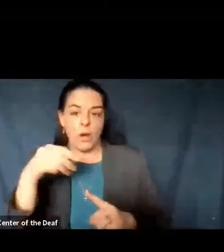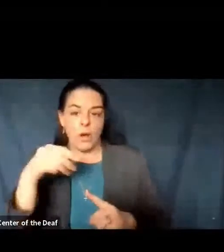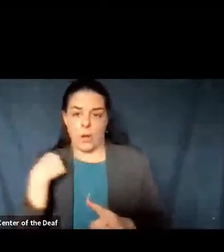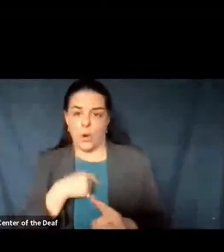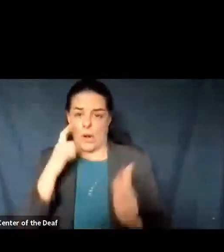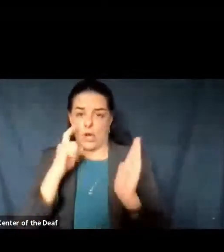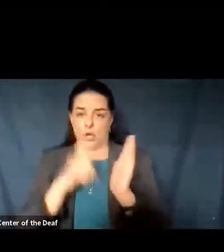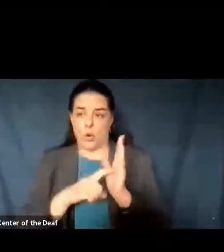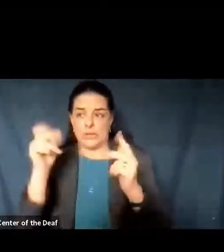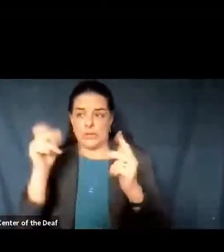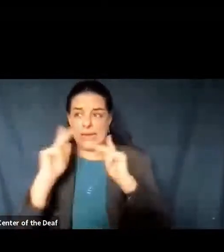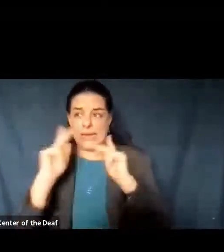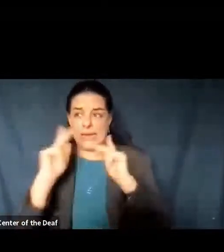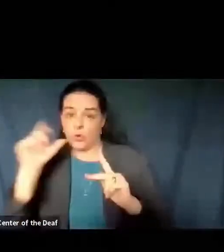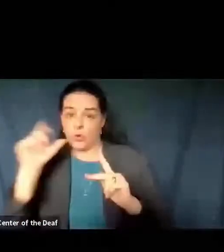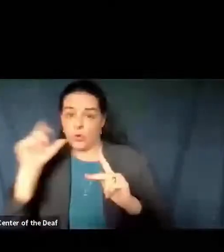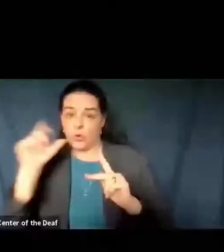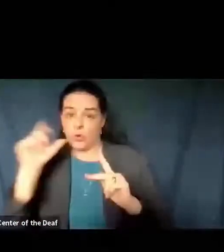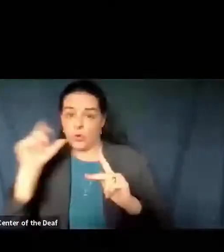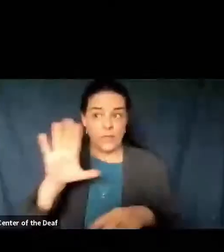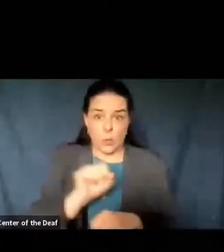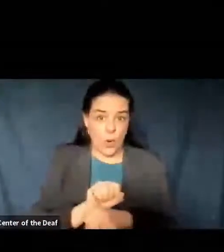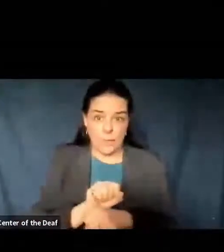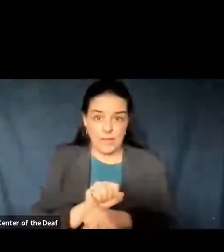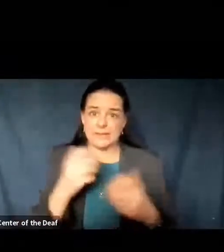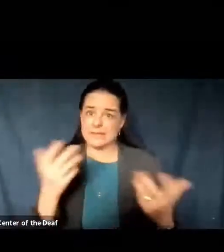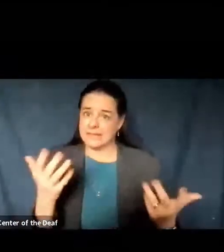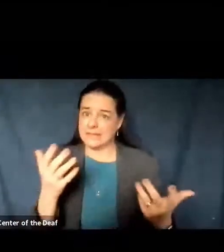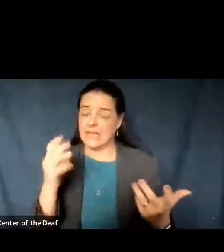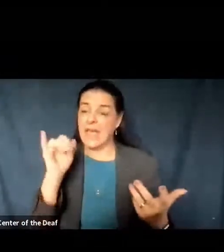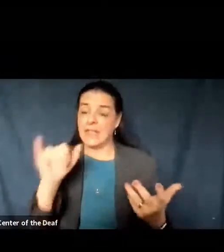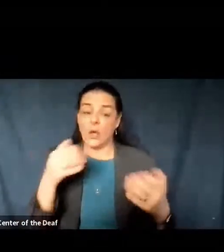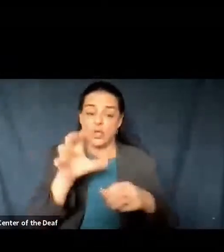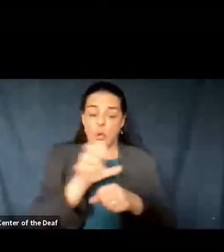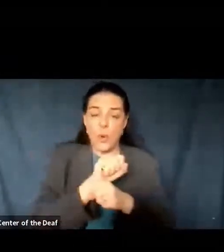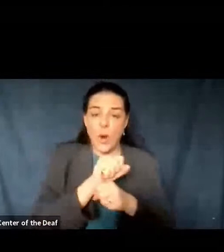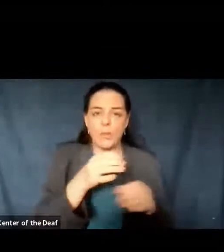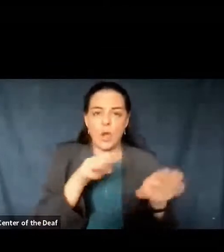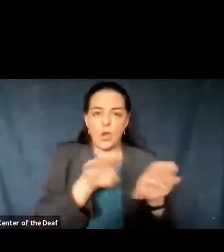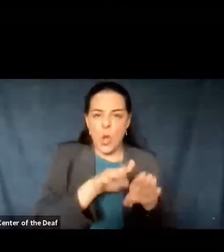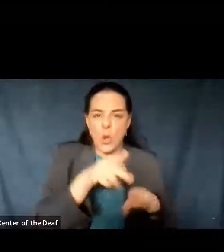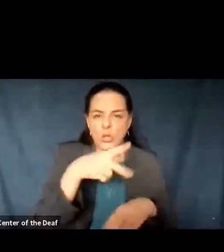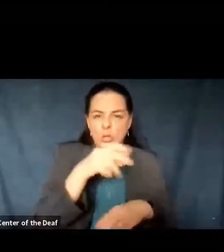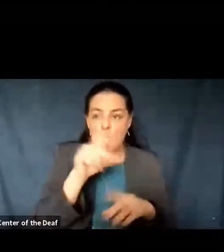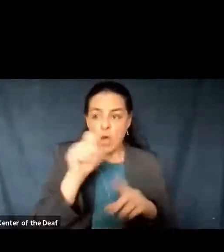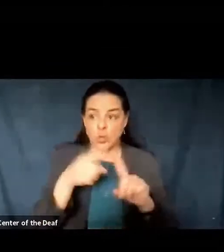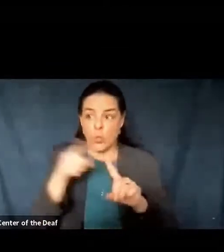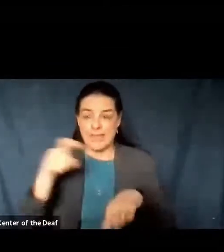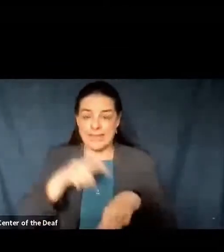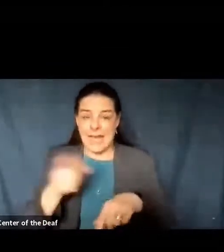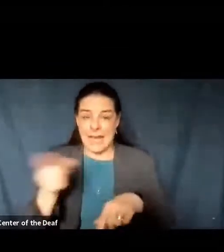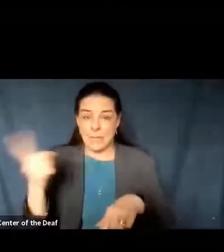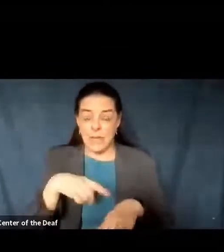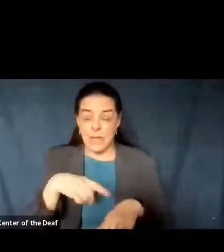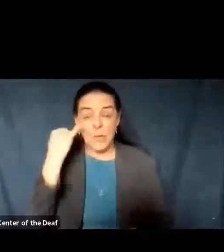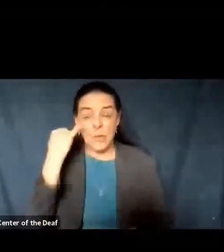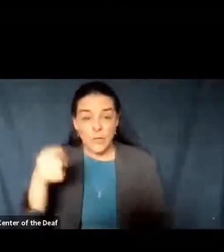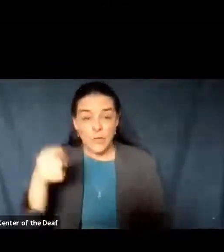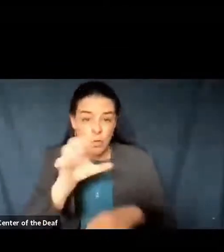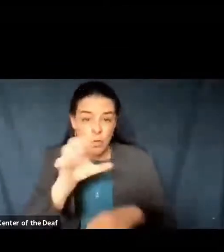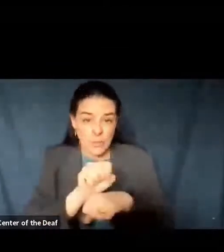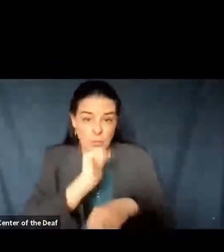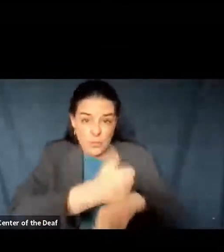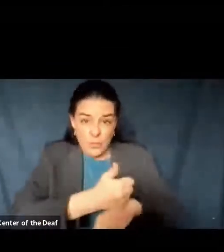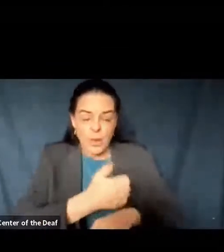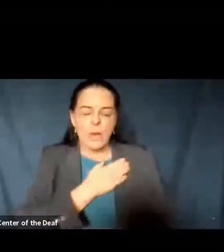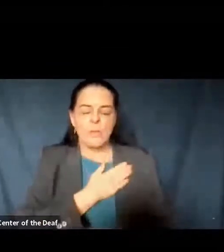scheduled appointments. The appointments are close pods when they've had times to come. It is imperative that you show up